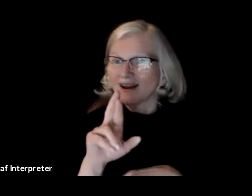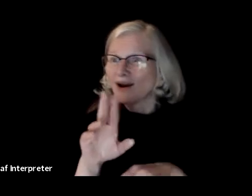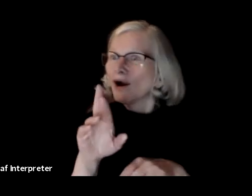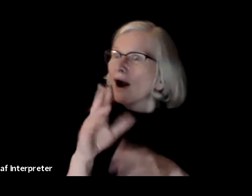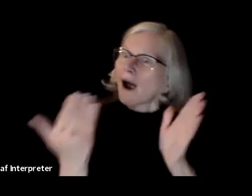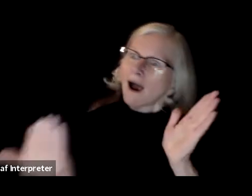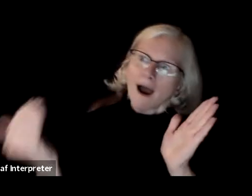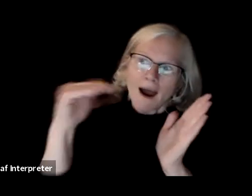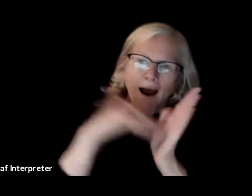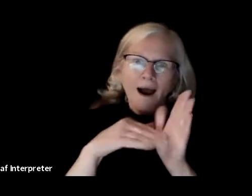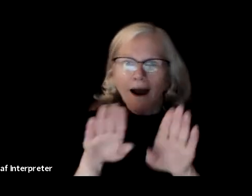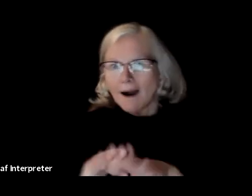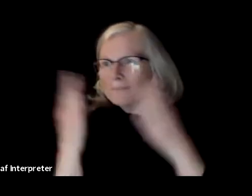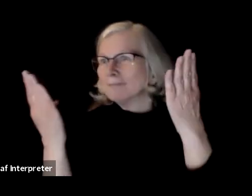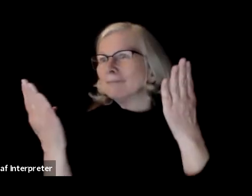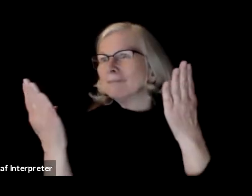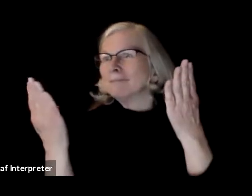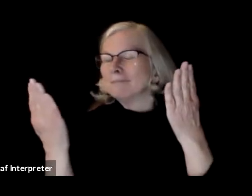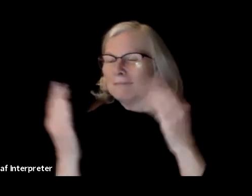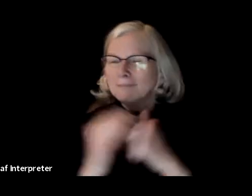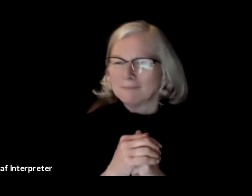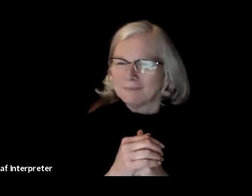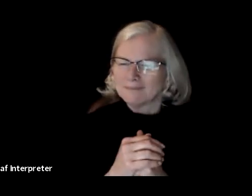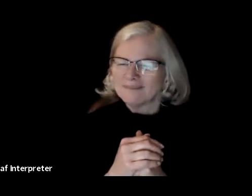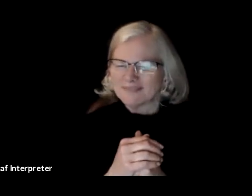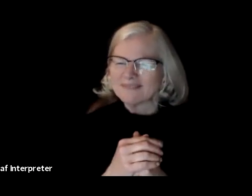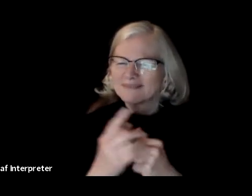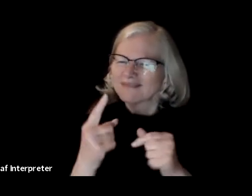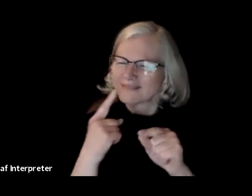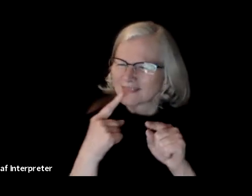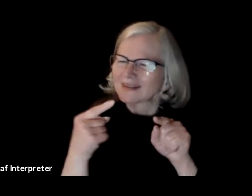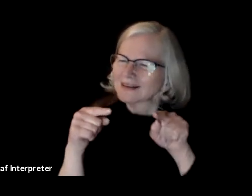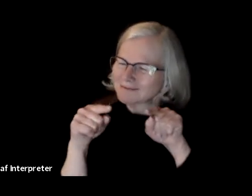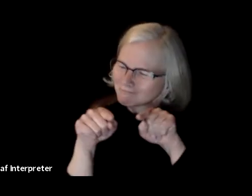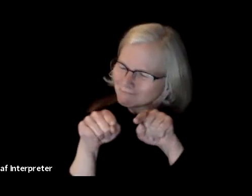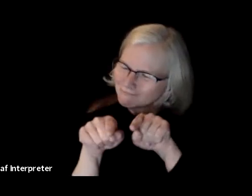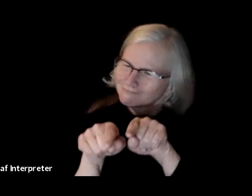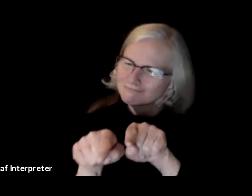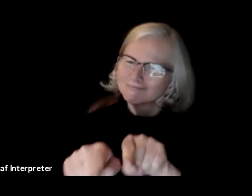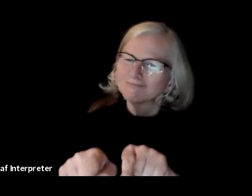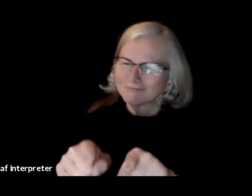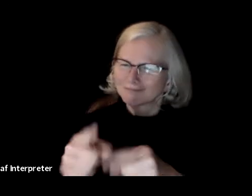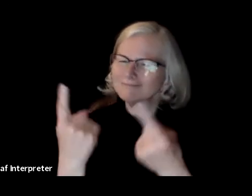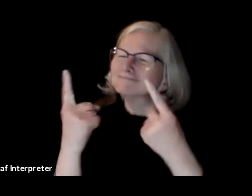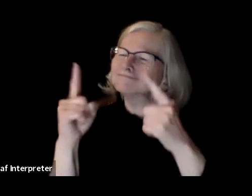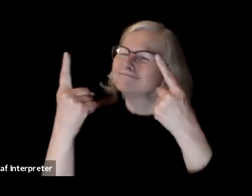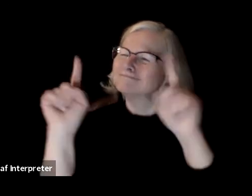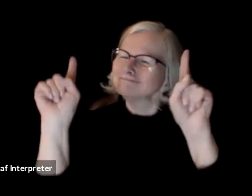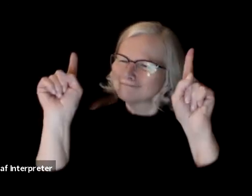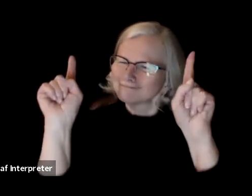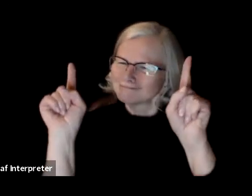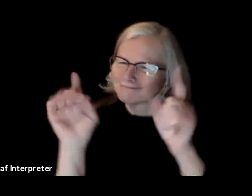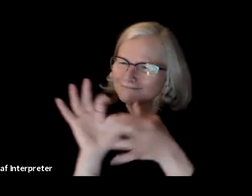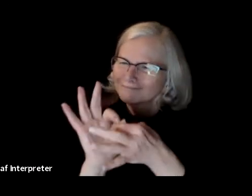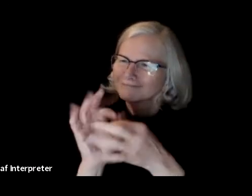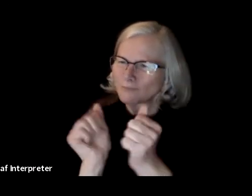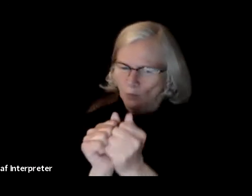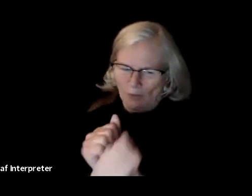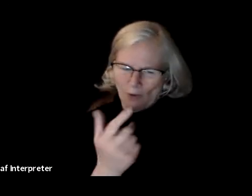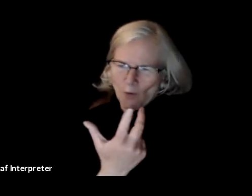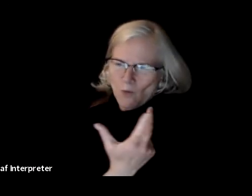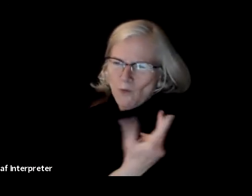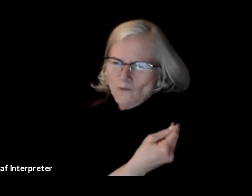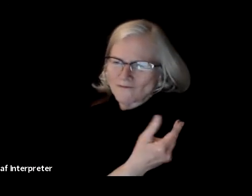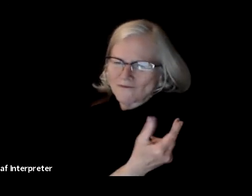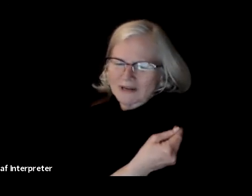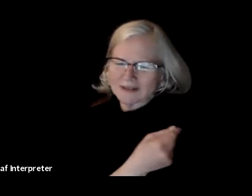in our settings are very closely aligned with the success that we've had to date with our vaccination programs. And this change has